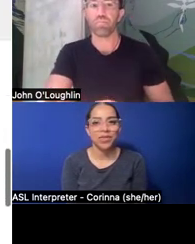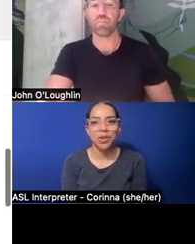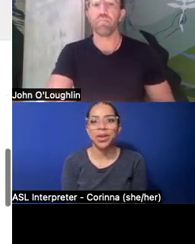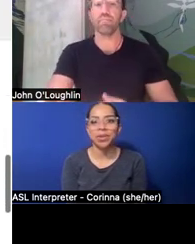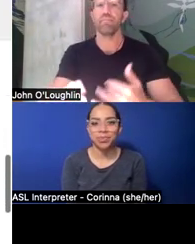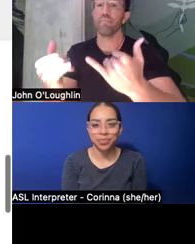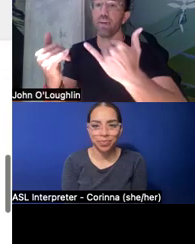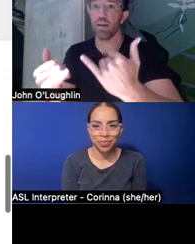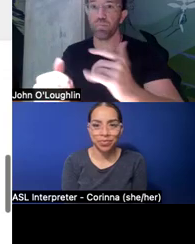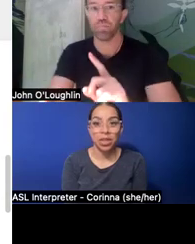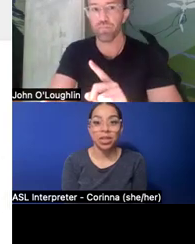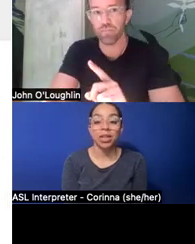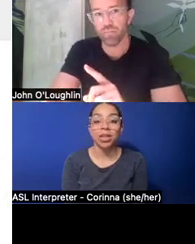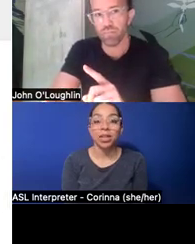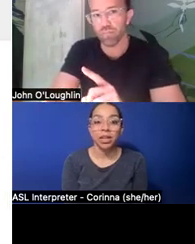Okay,